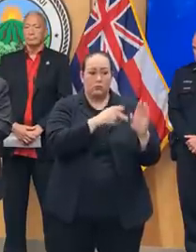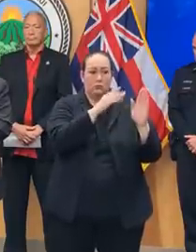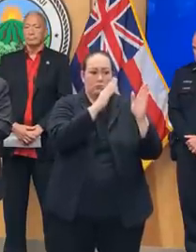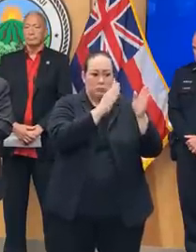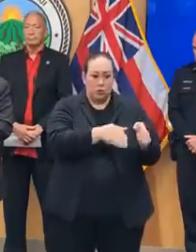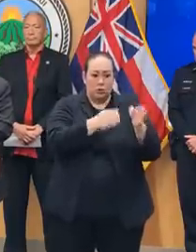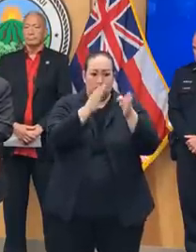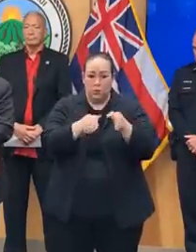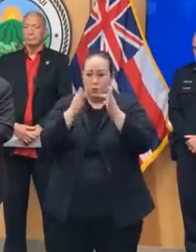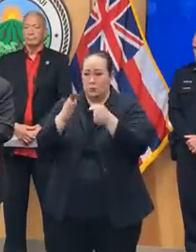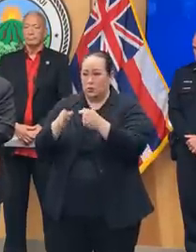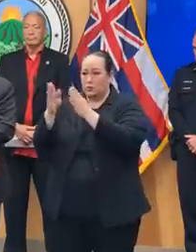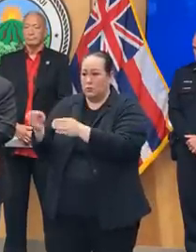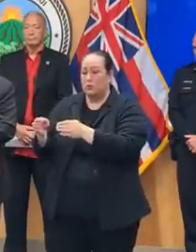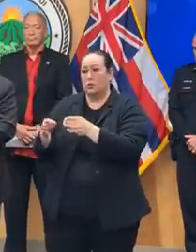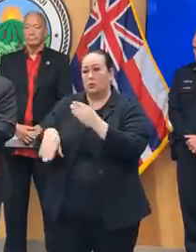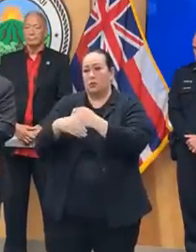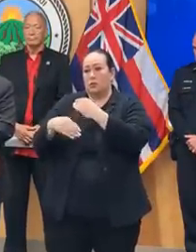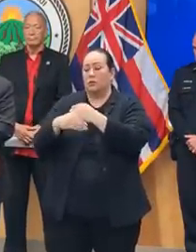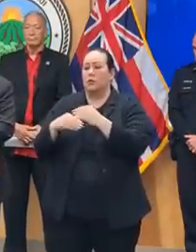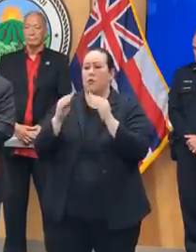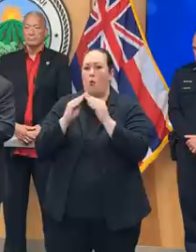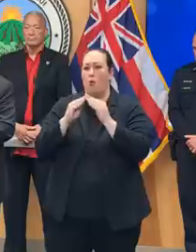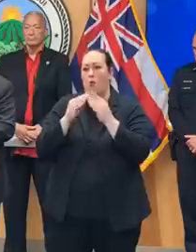us, like I said, heartbroken. And